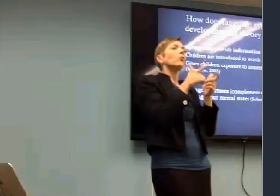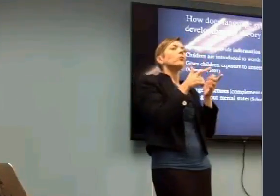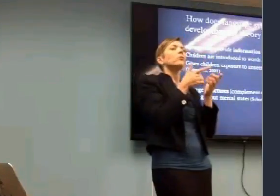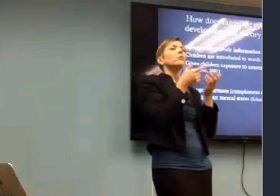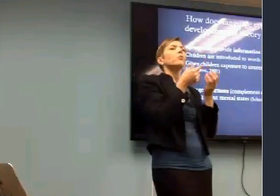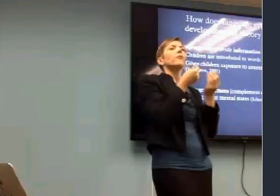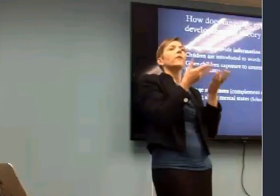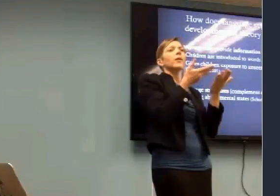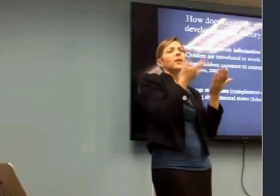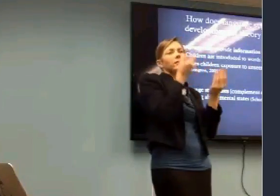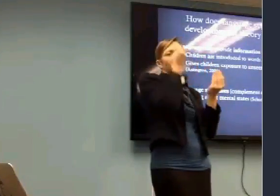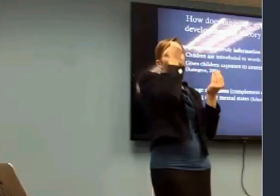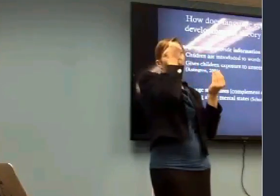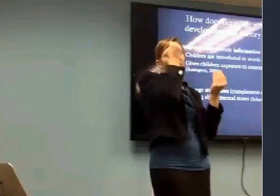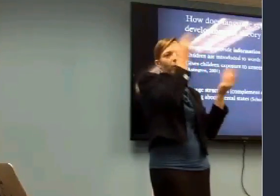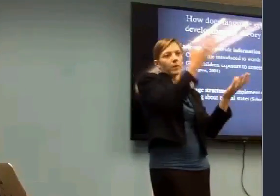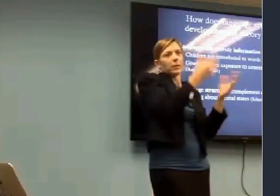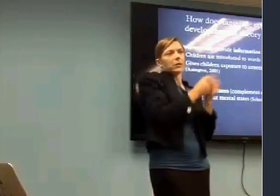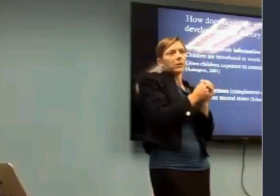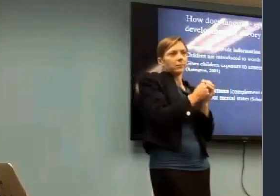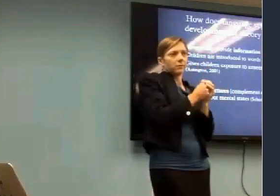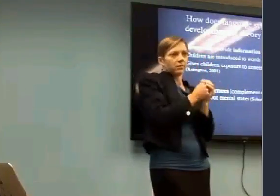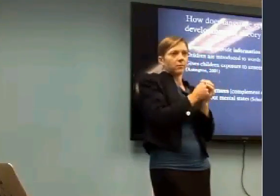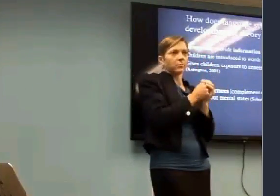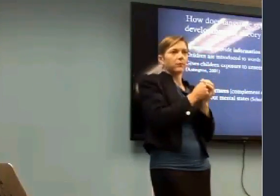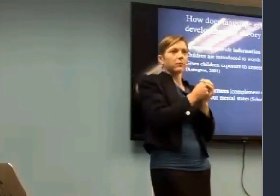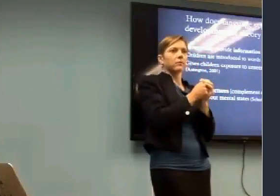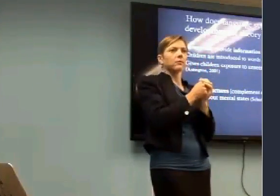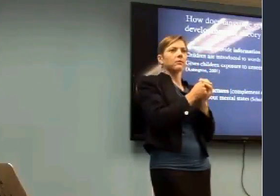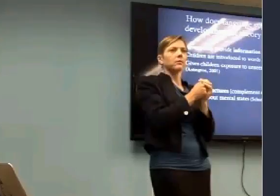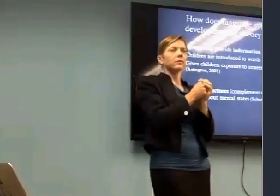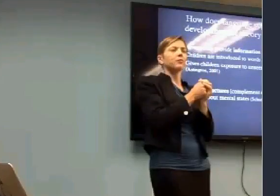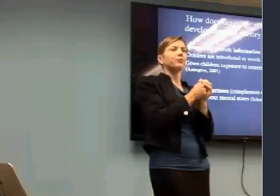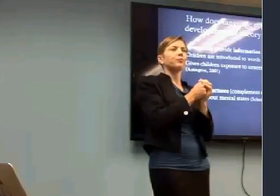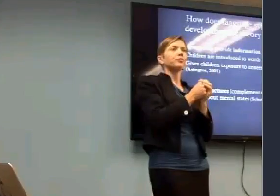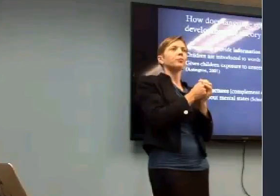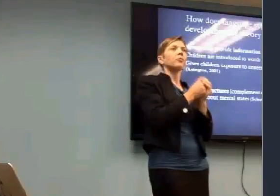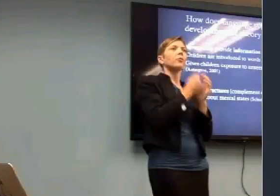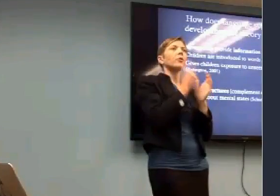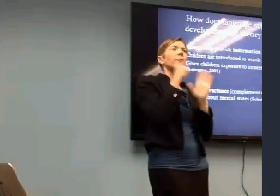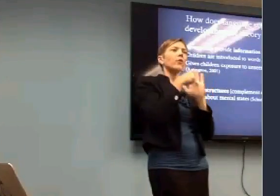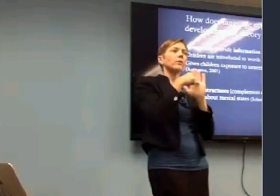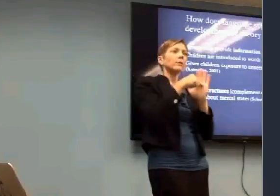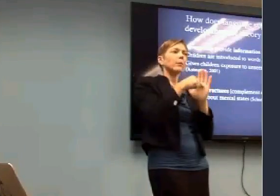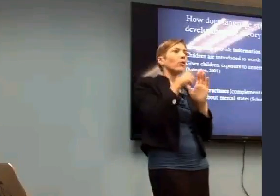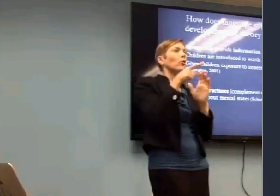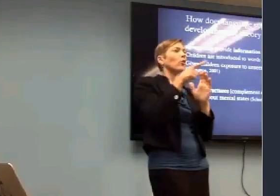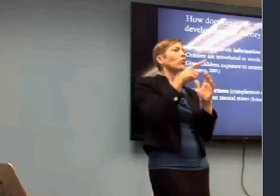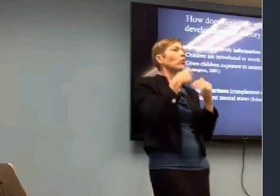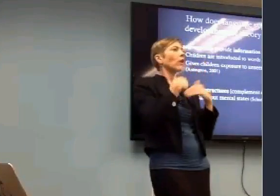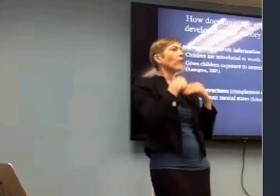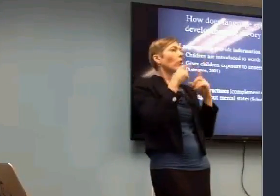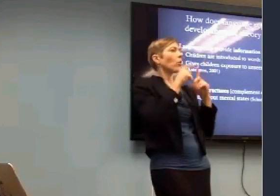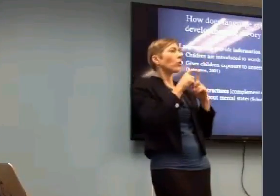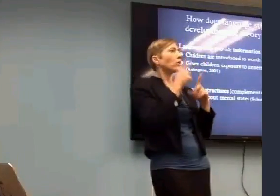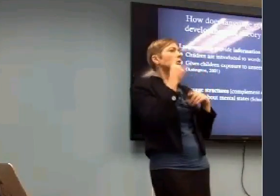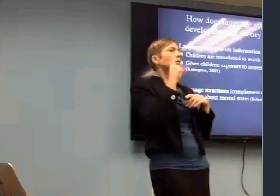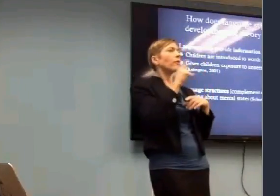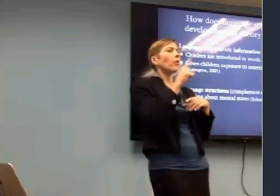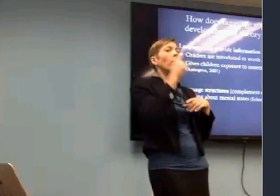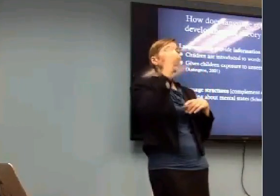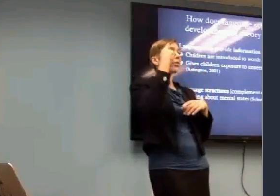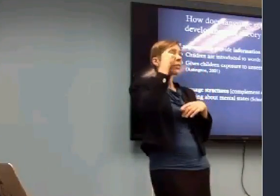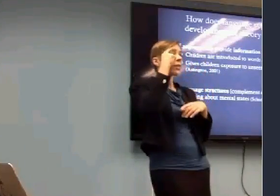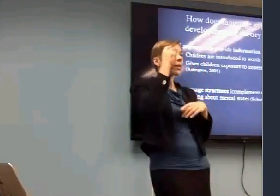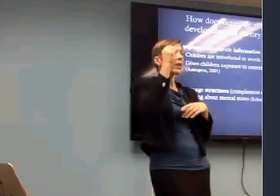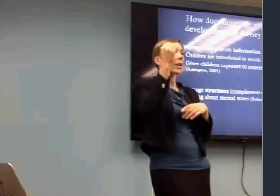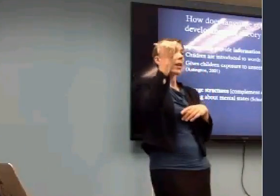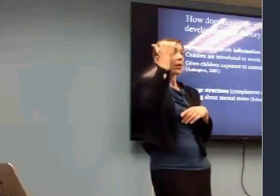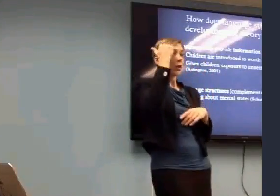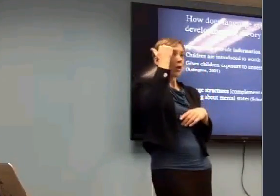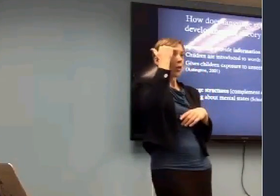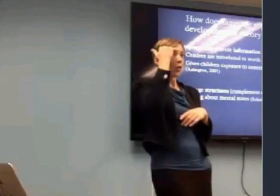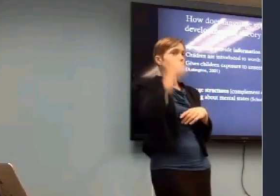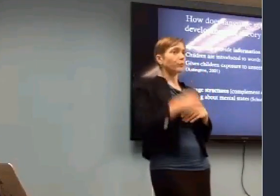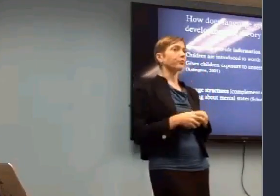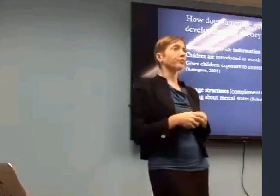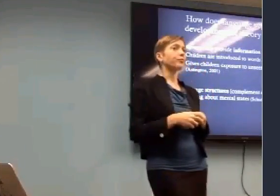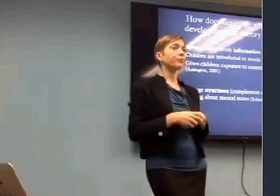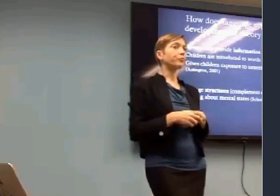One hypothesis is that language may provide information about mental states because you